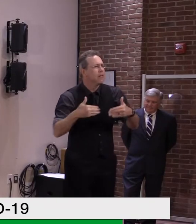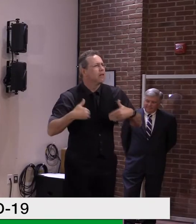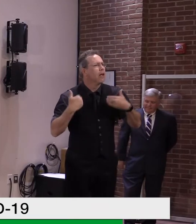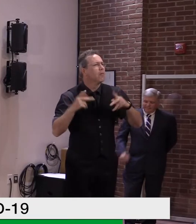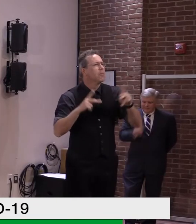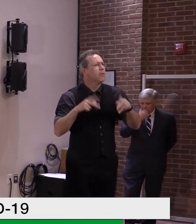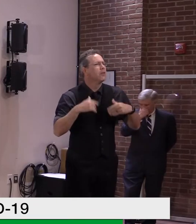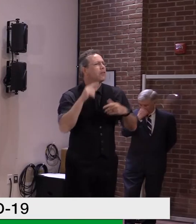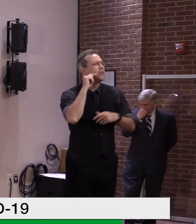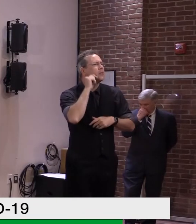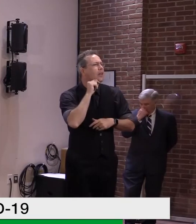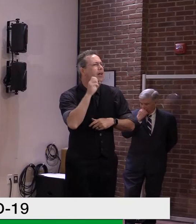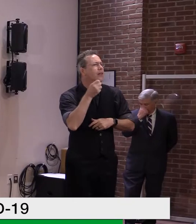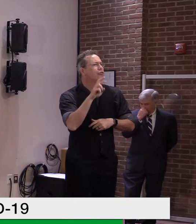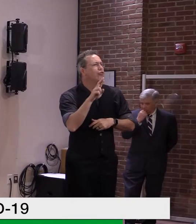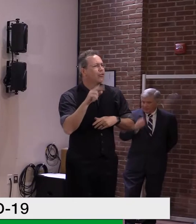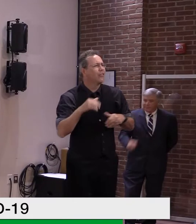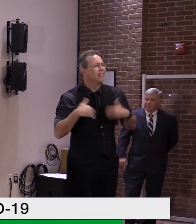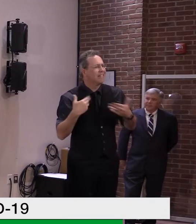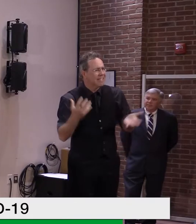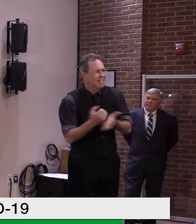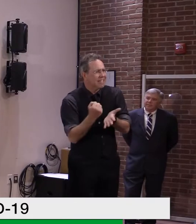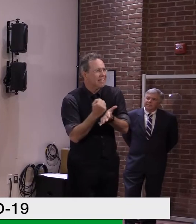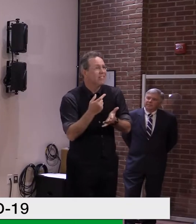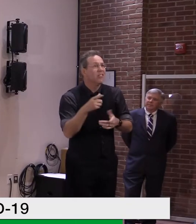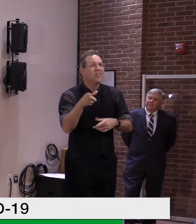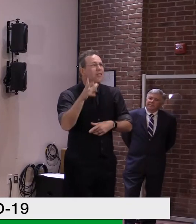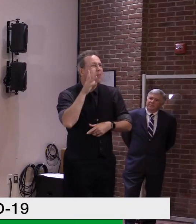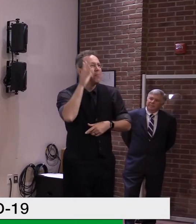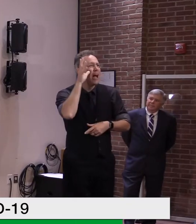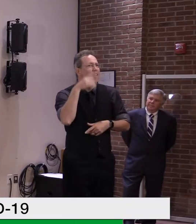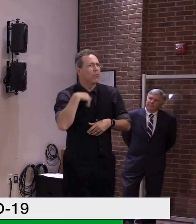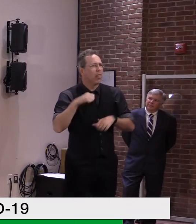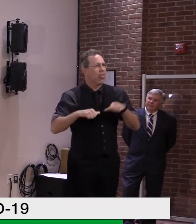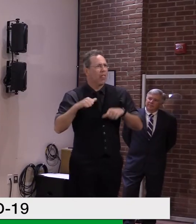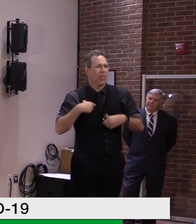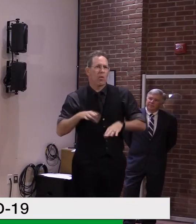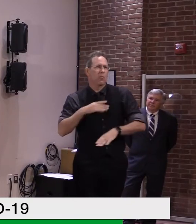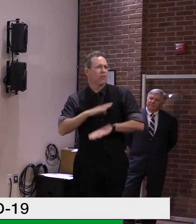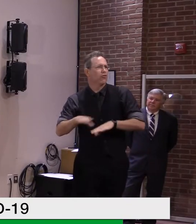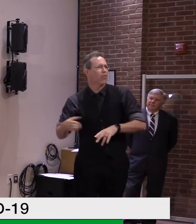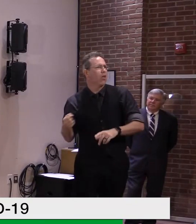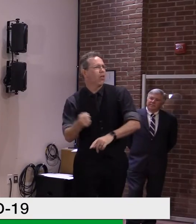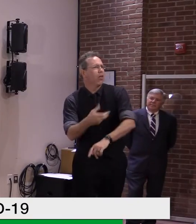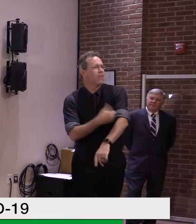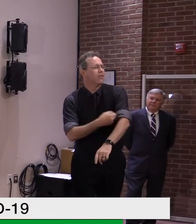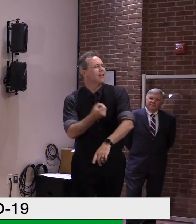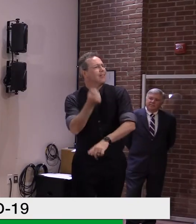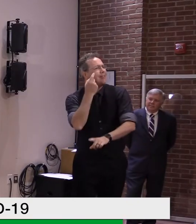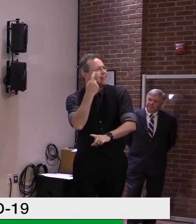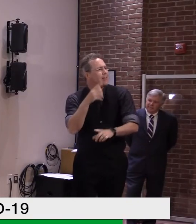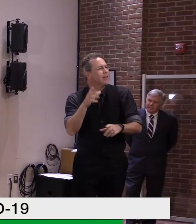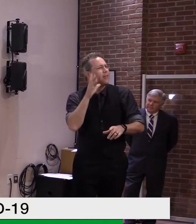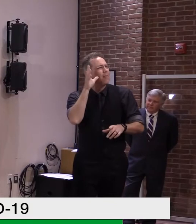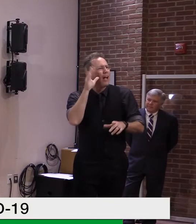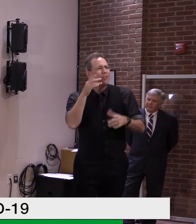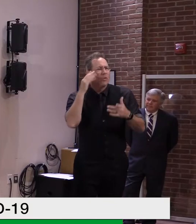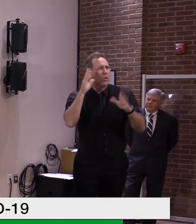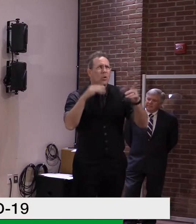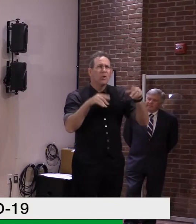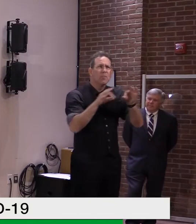who aren't quite sure at this point, please know the country's top doctors are confident in the safety and